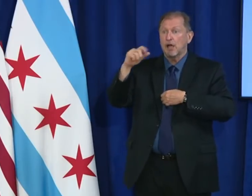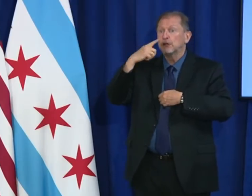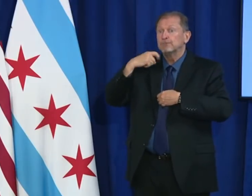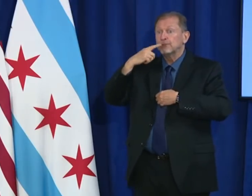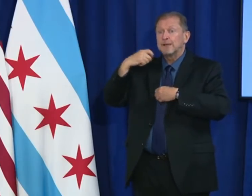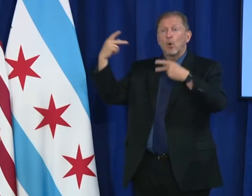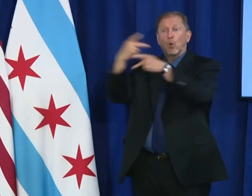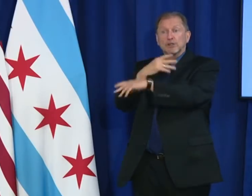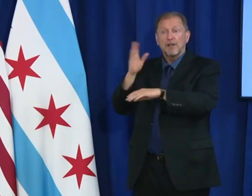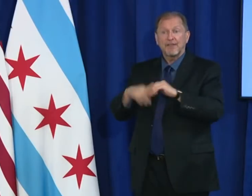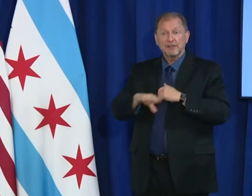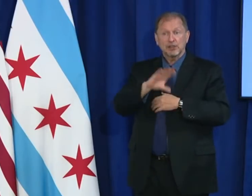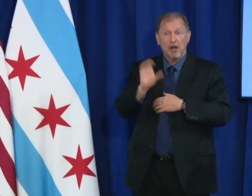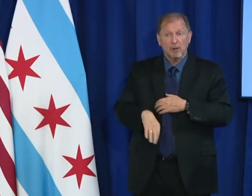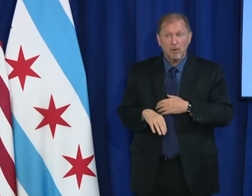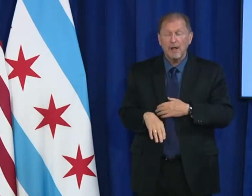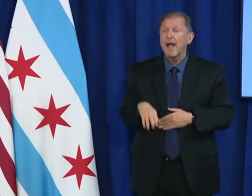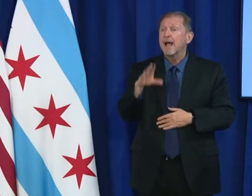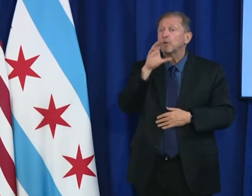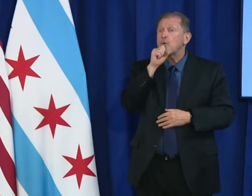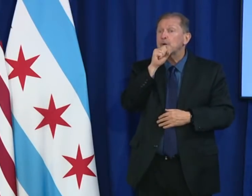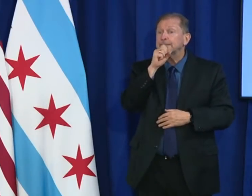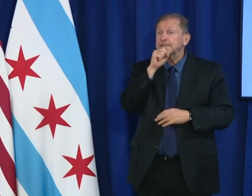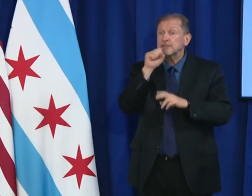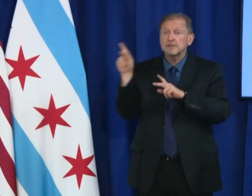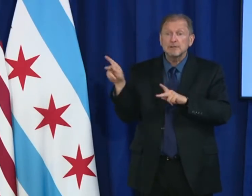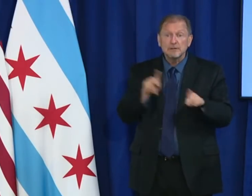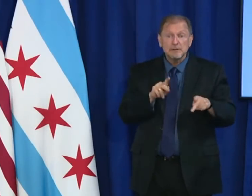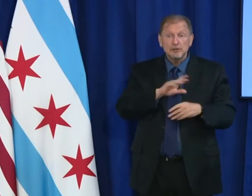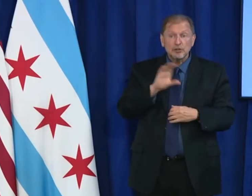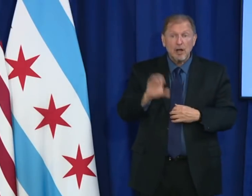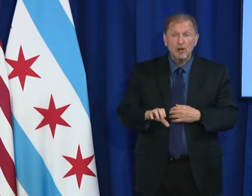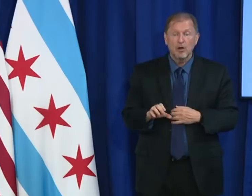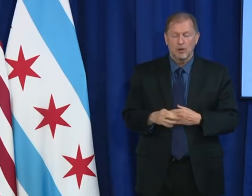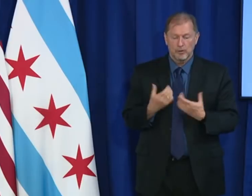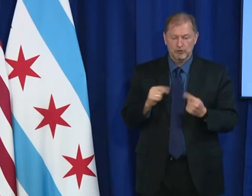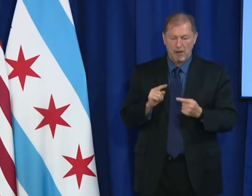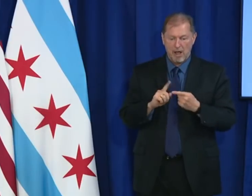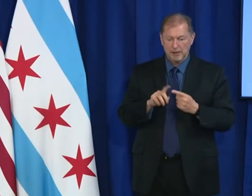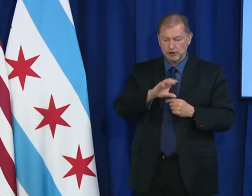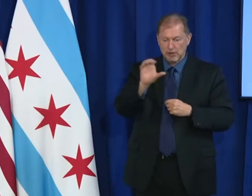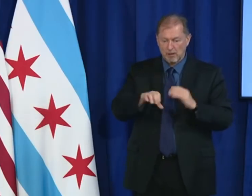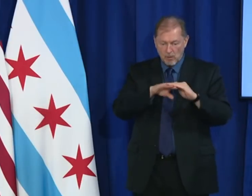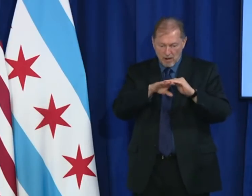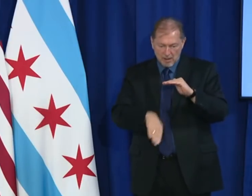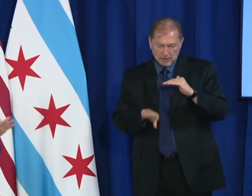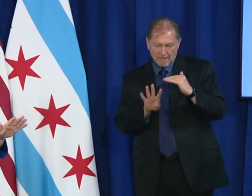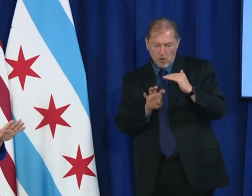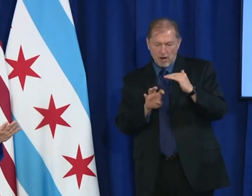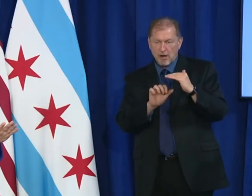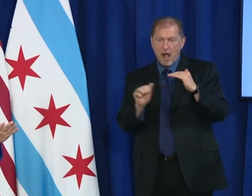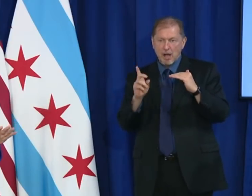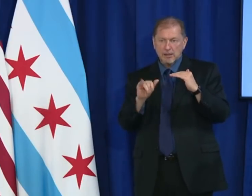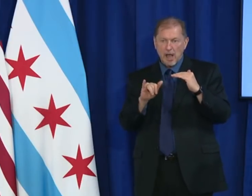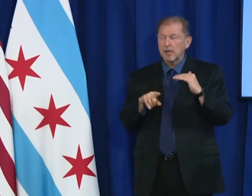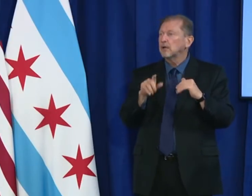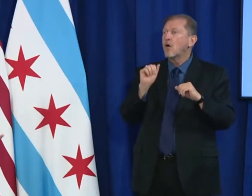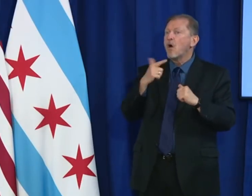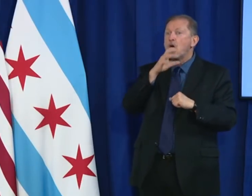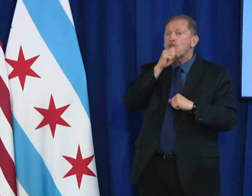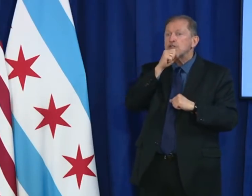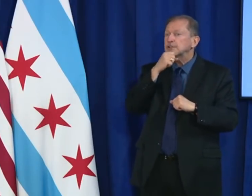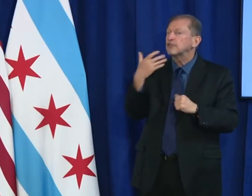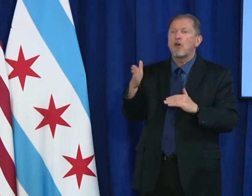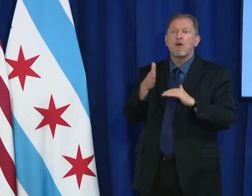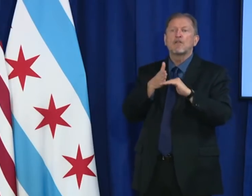orange are the equivalent of here in Chicago. You know how we were trying to keep our number under 400 cases a day? All those states in orange are